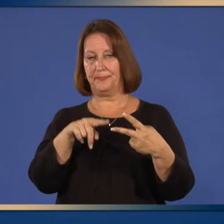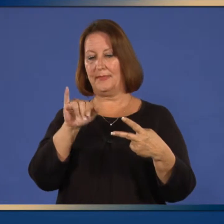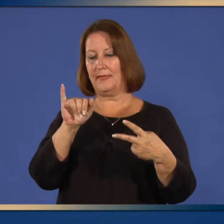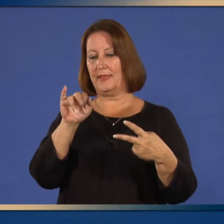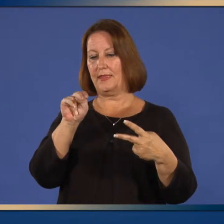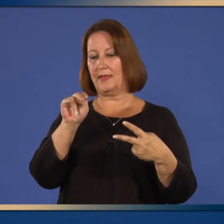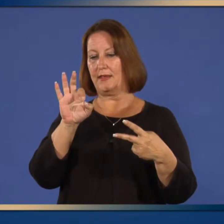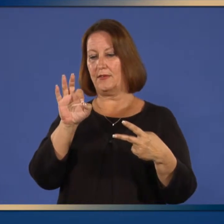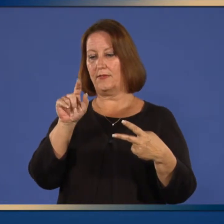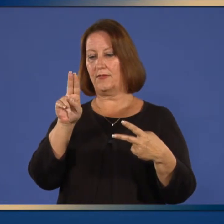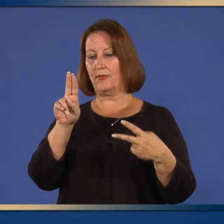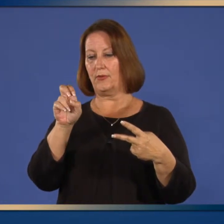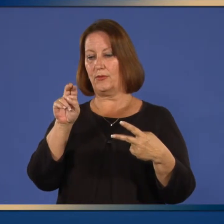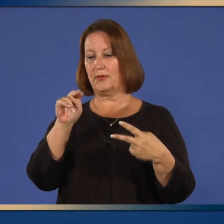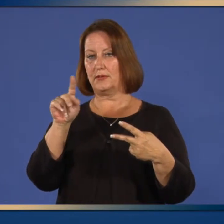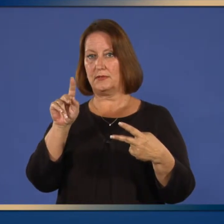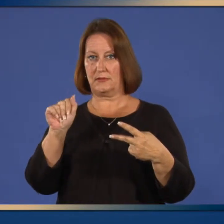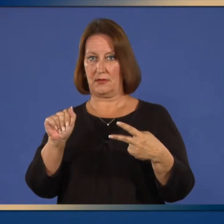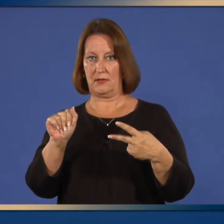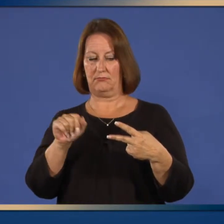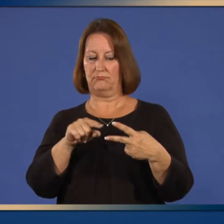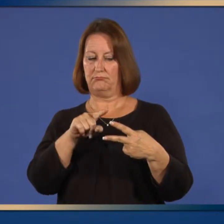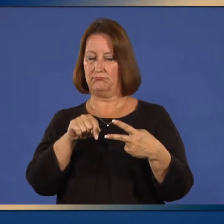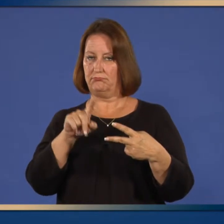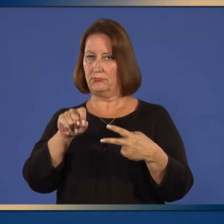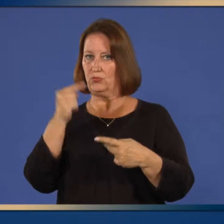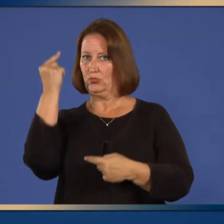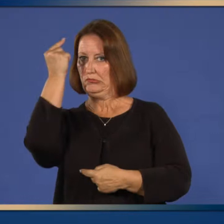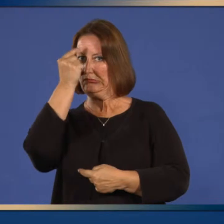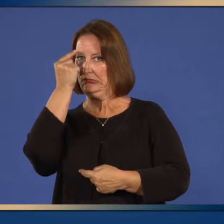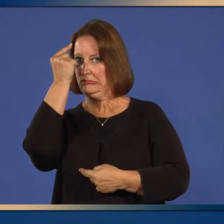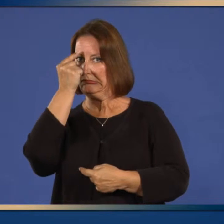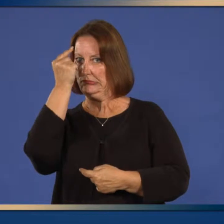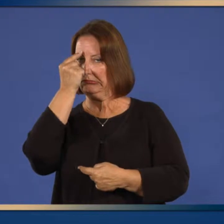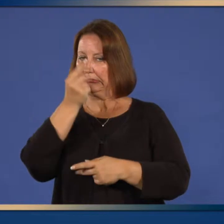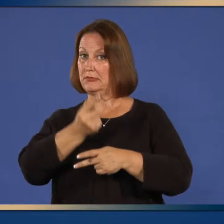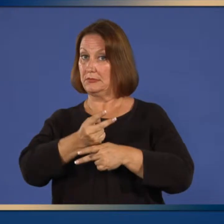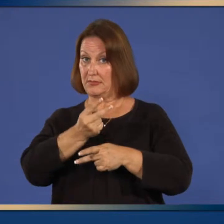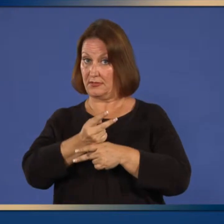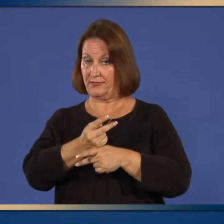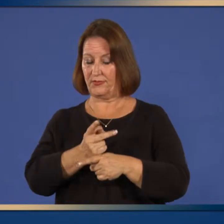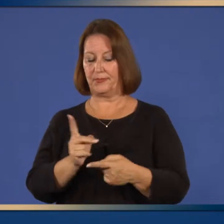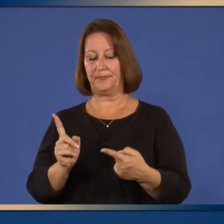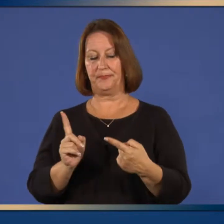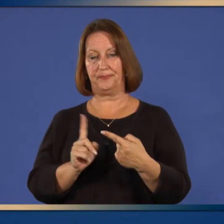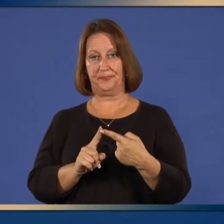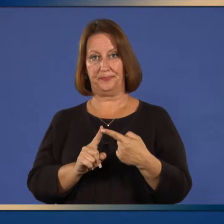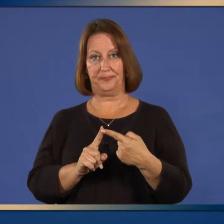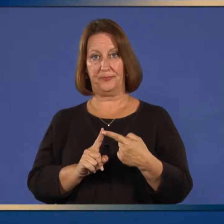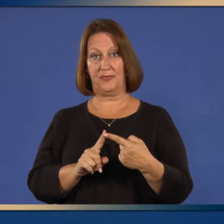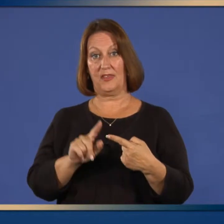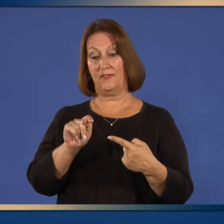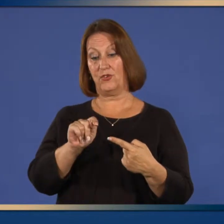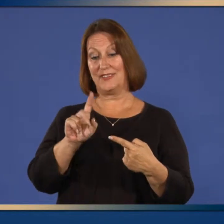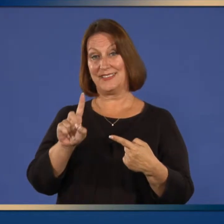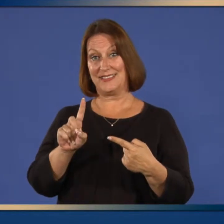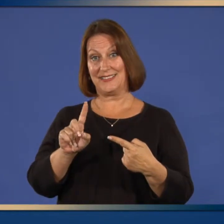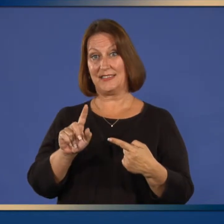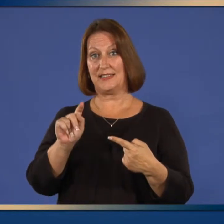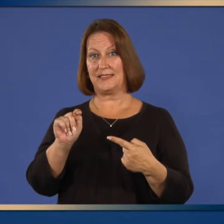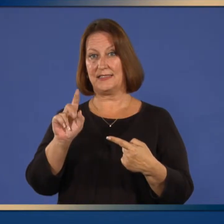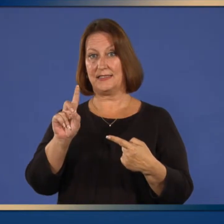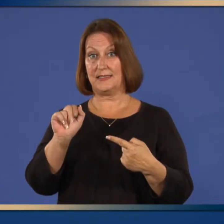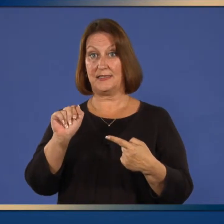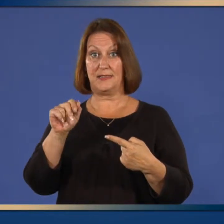If GBS has occurred within 6 weeks of a tetanus-containing vaccine and decision is made to